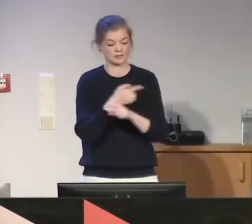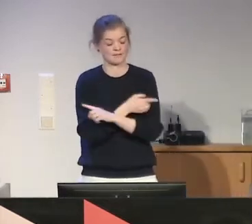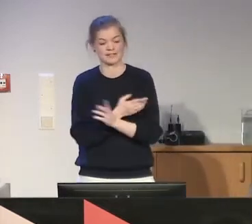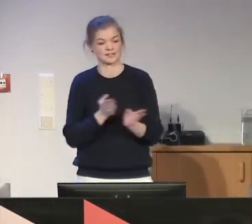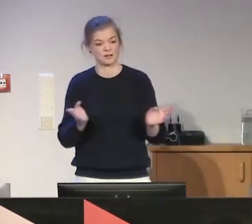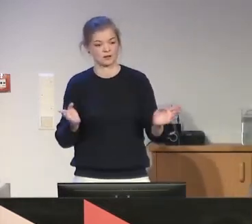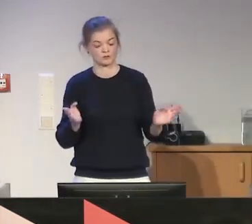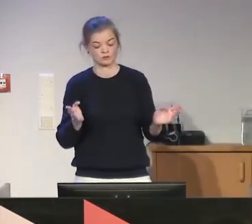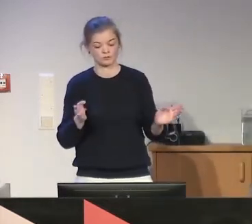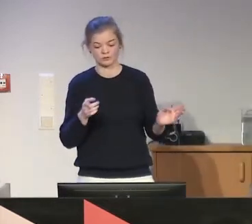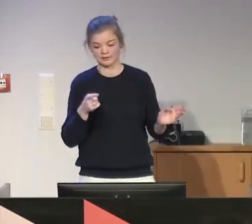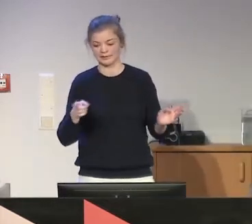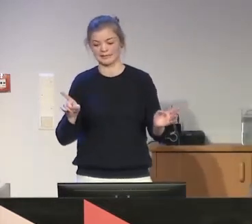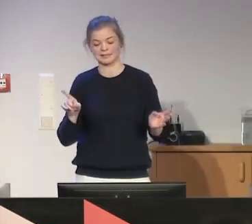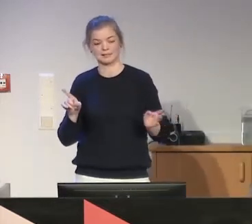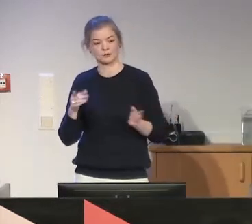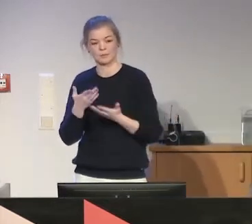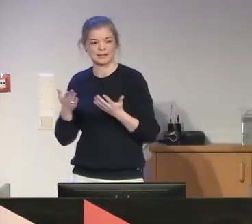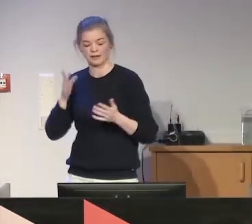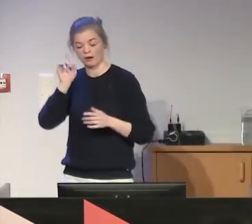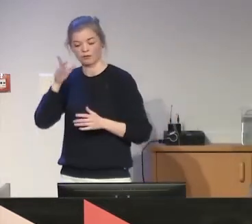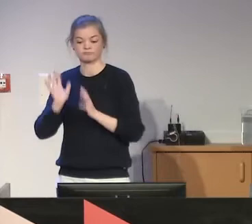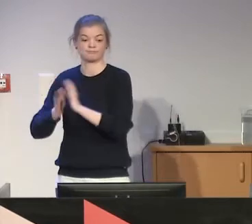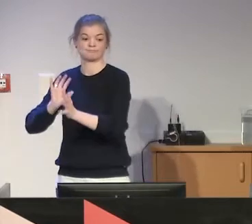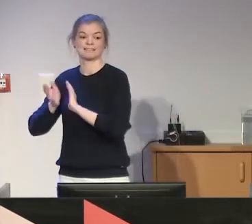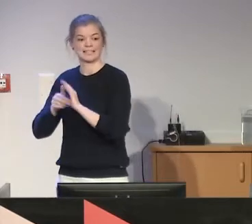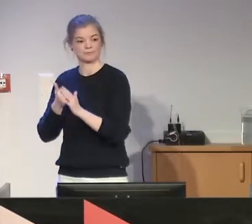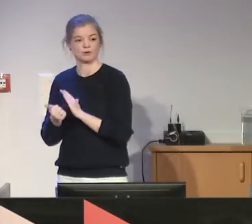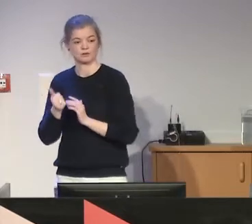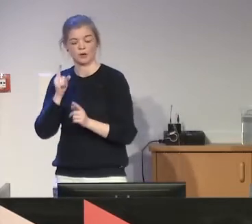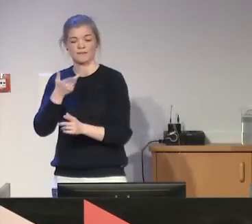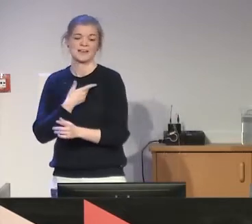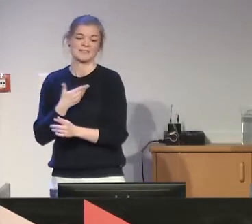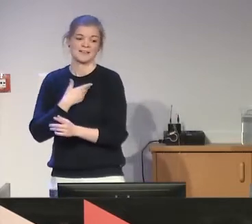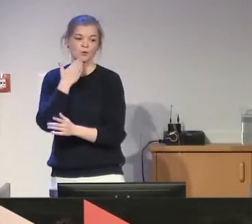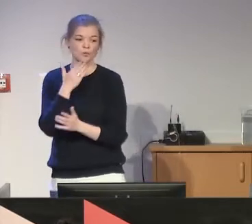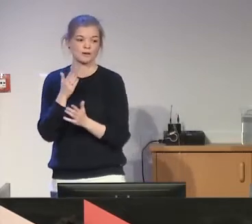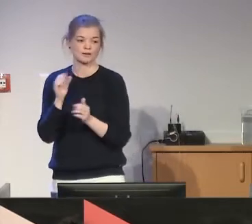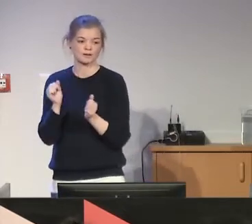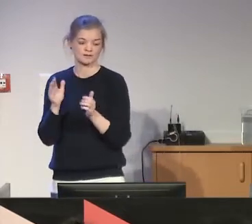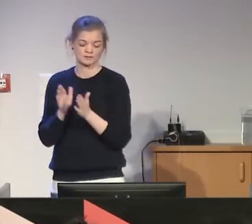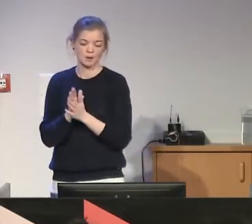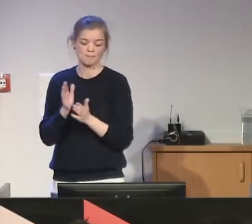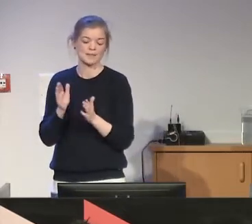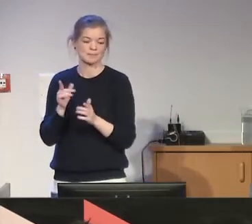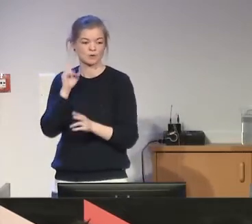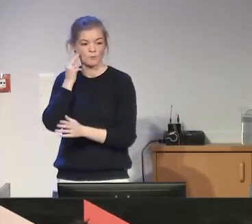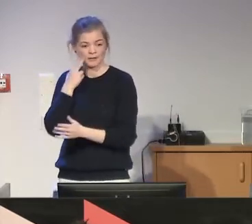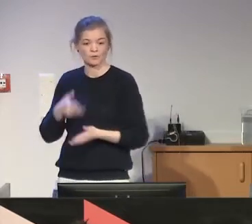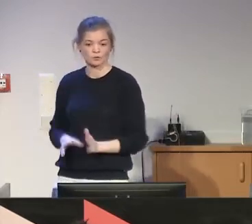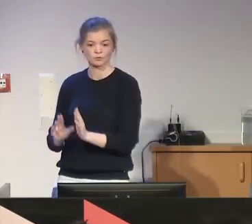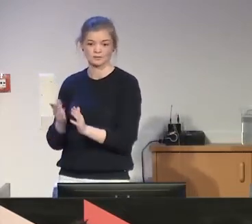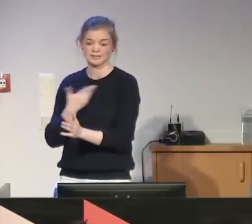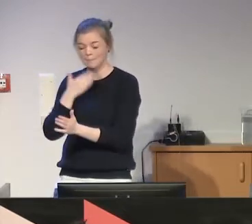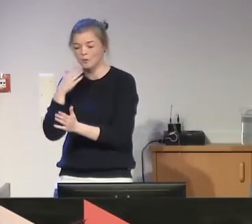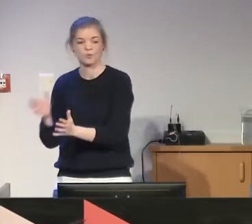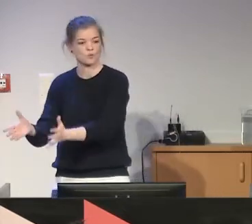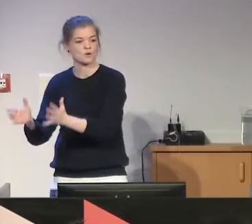So it could be vice versa. You know, it could be a person who is signy a little bit,